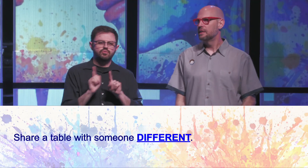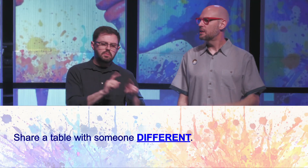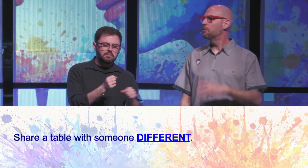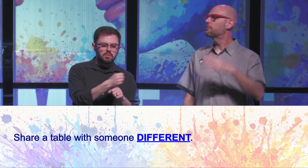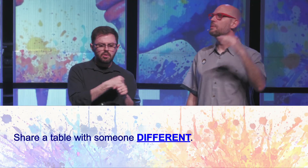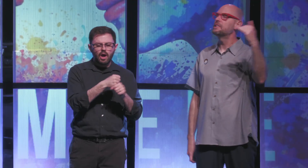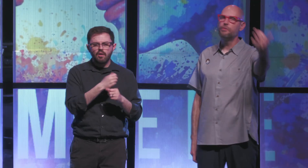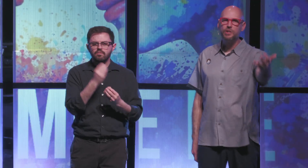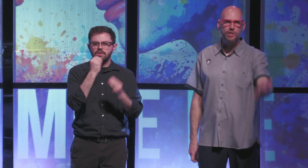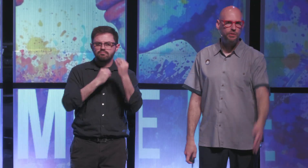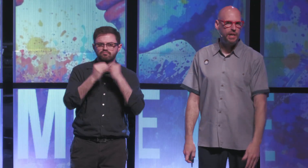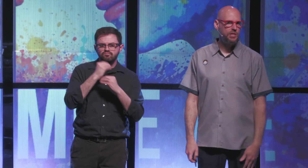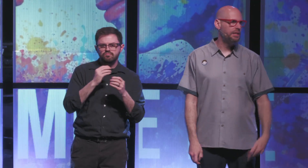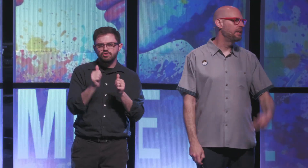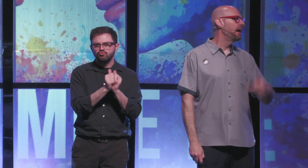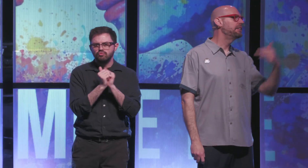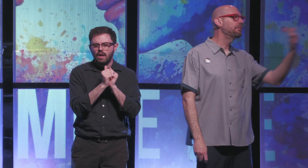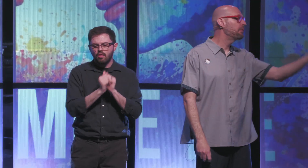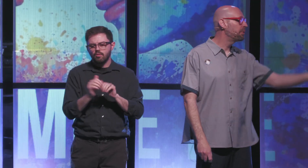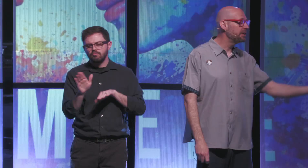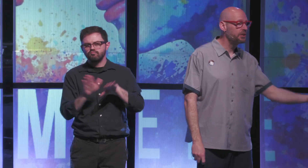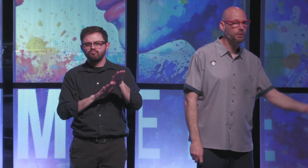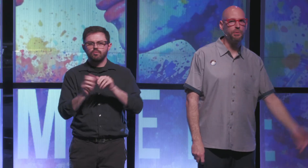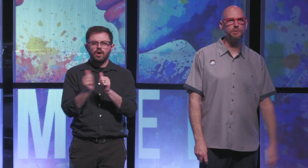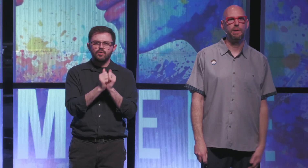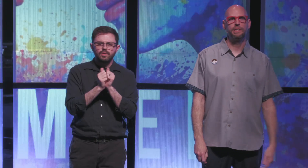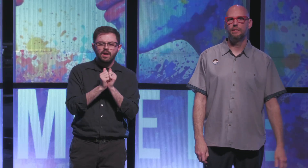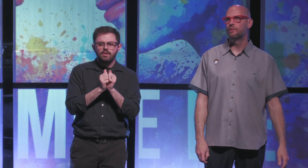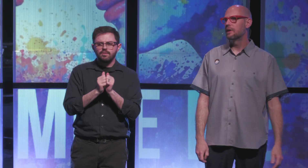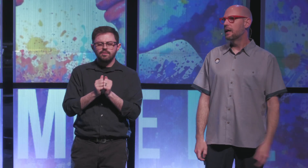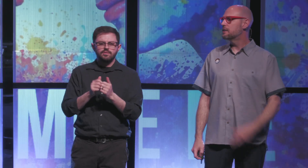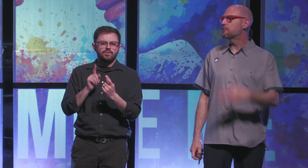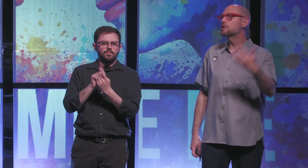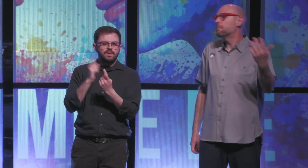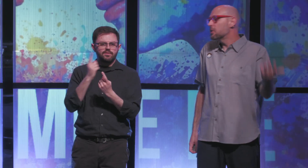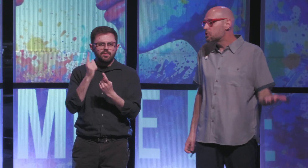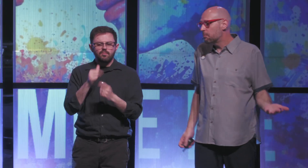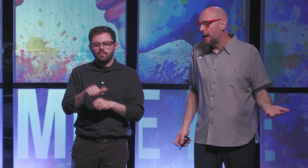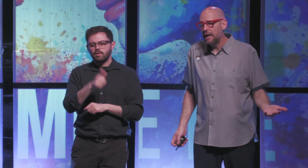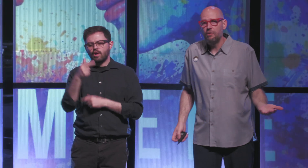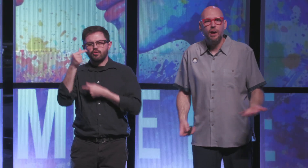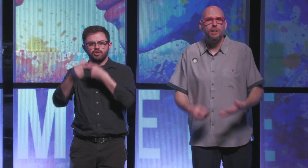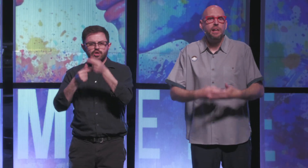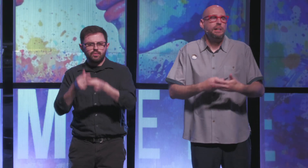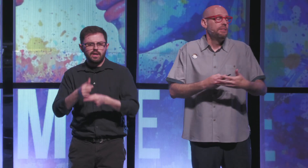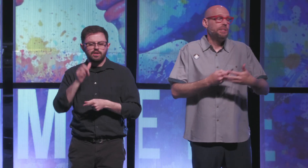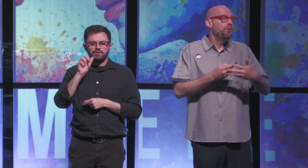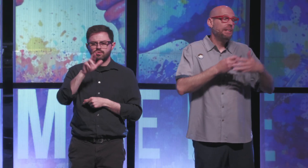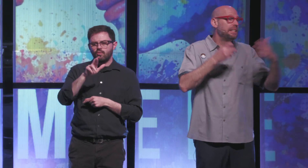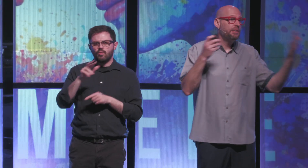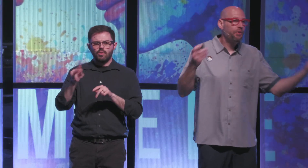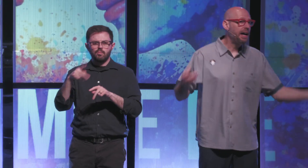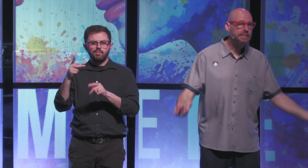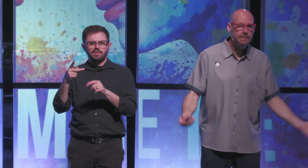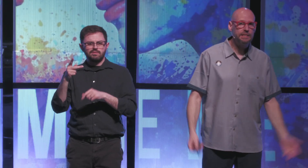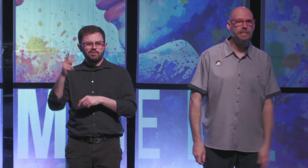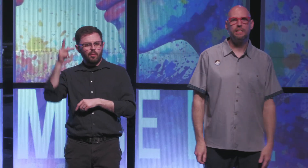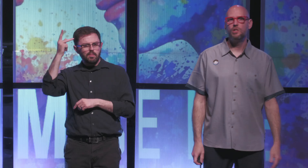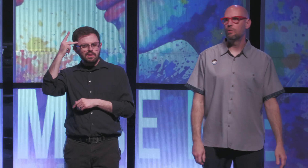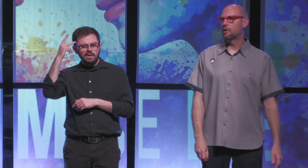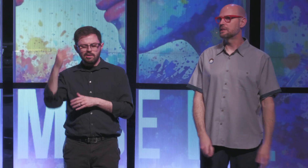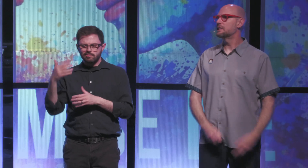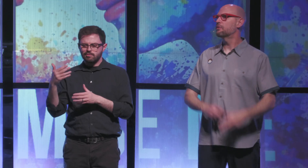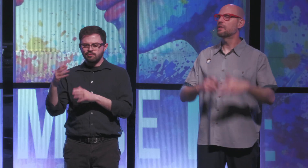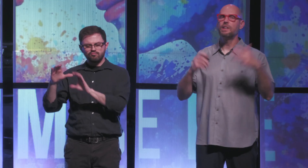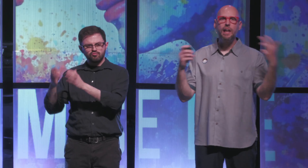walk, someone from a different generation, a different political perspective, a different spiritual background, someone who has a different identity